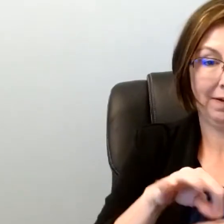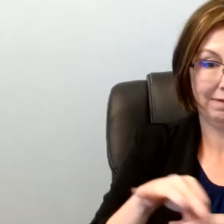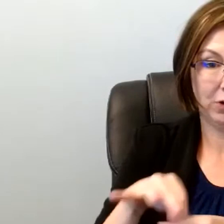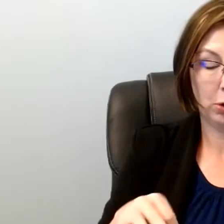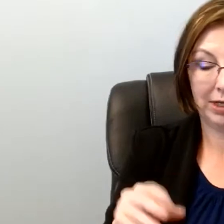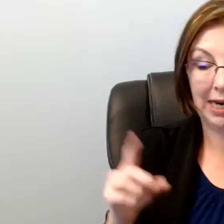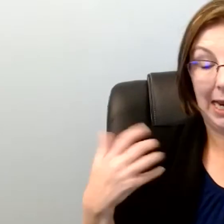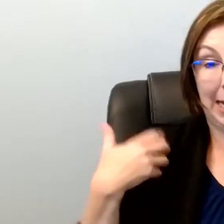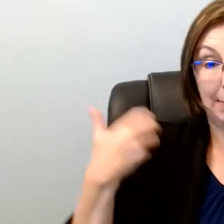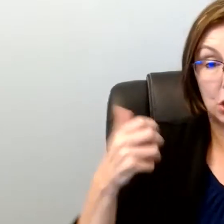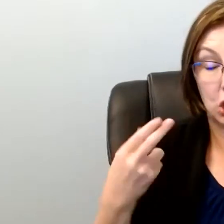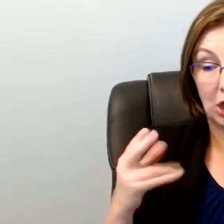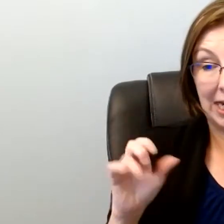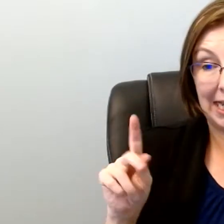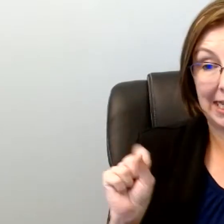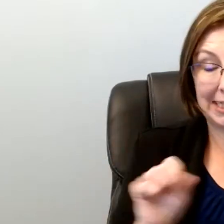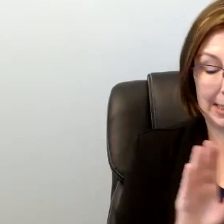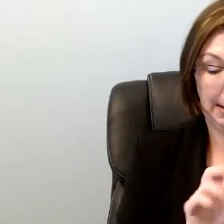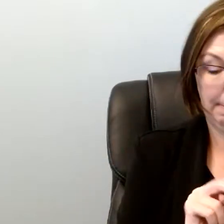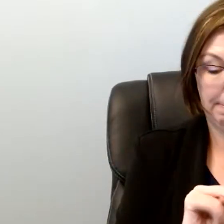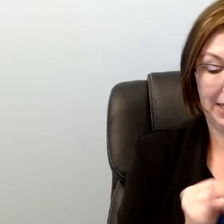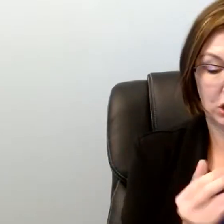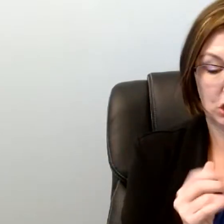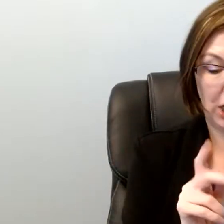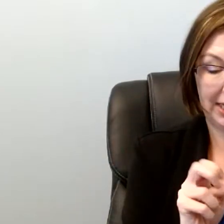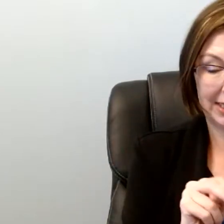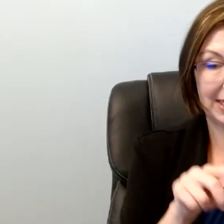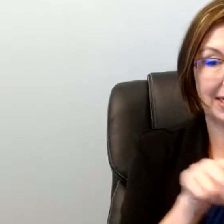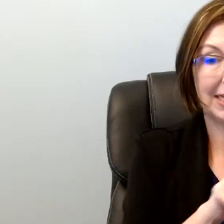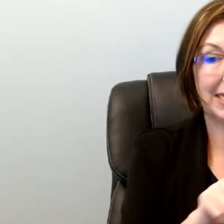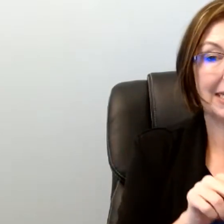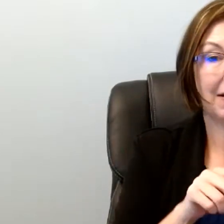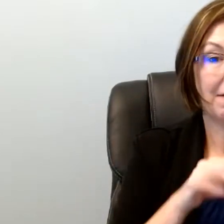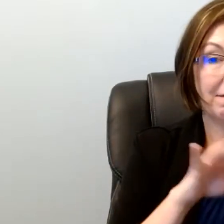Hicks was assisted by Ben Jackson, Senior Voting Accessibility Specialist.